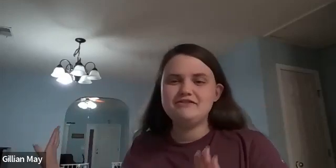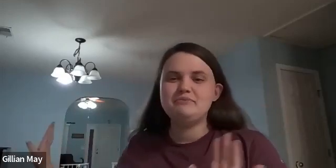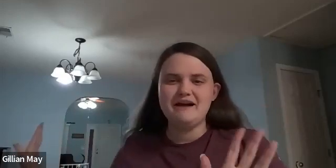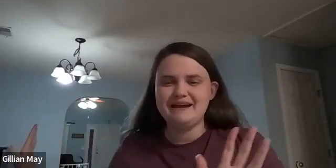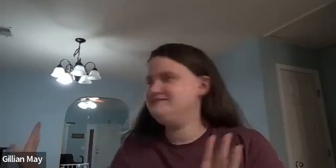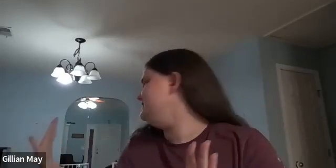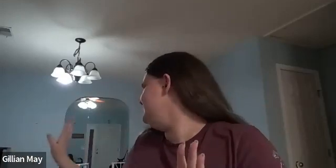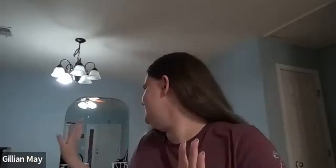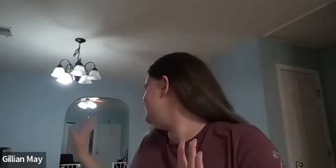they're playing.